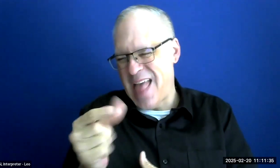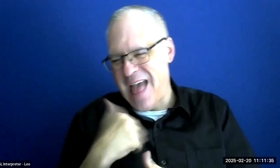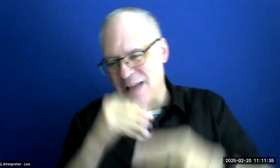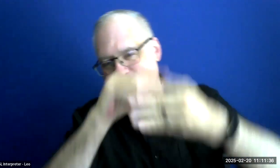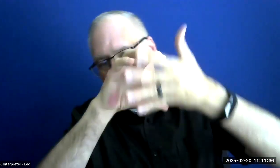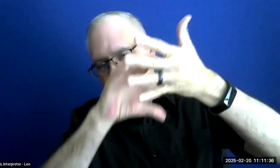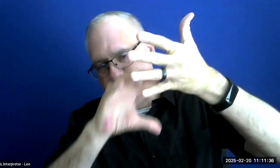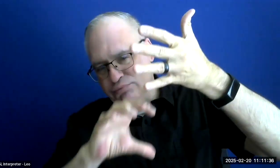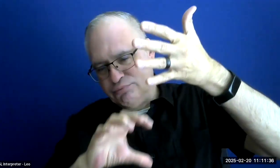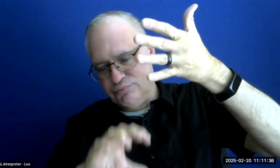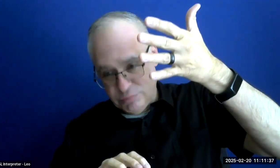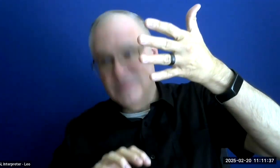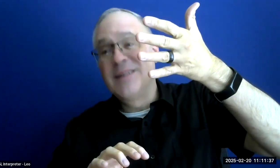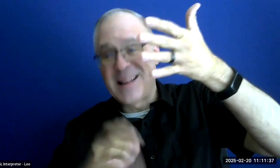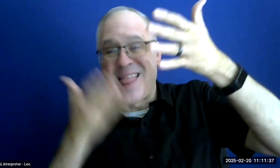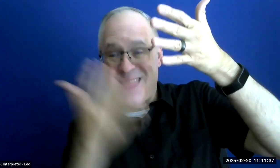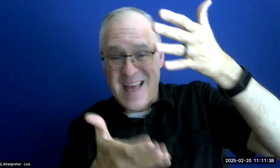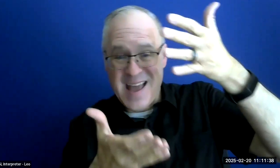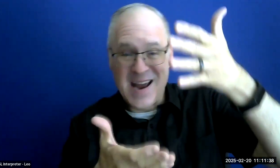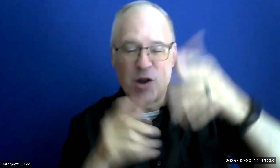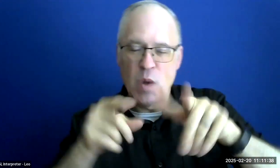resourceumc.org/regionalization. When you type